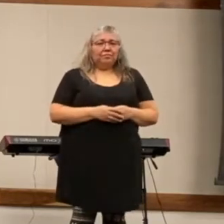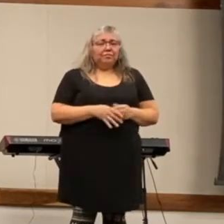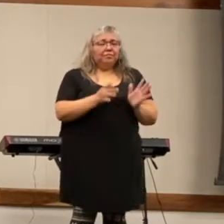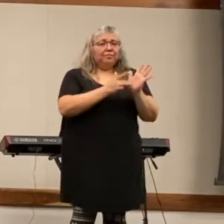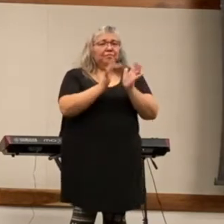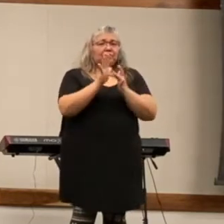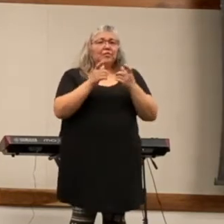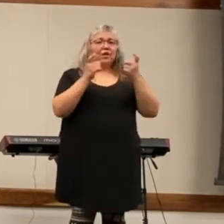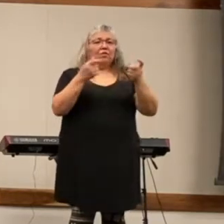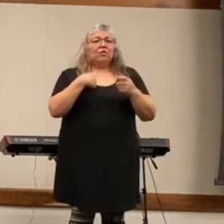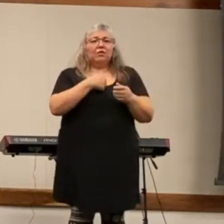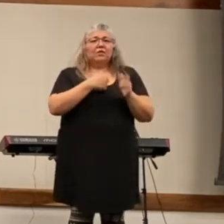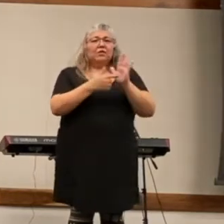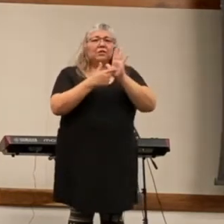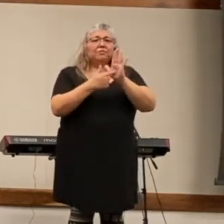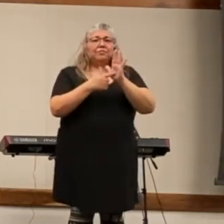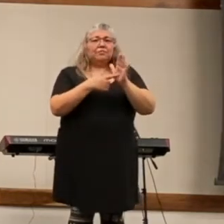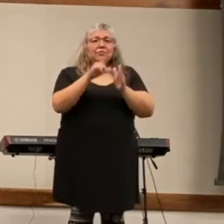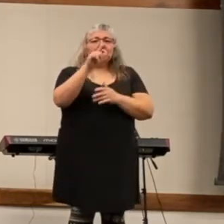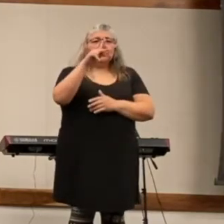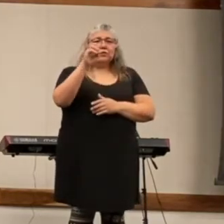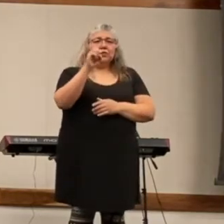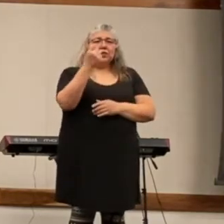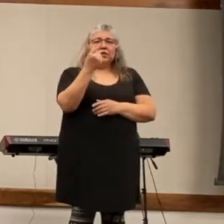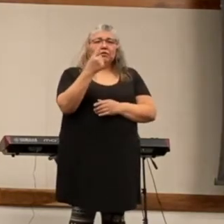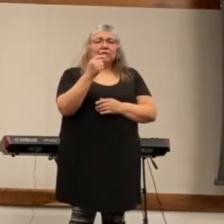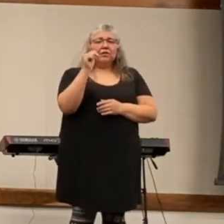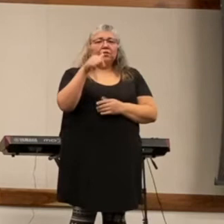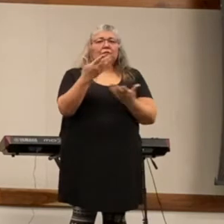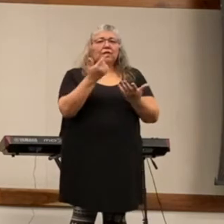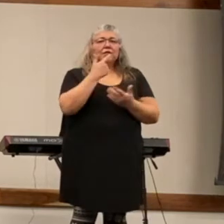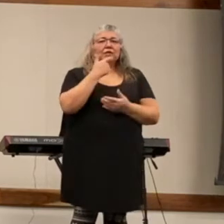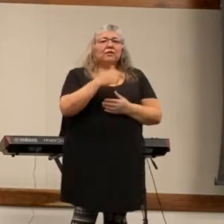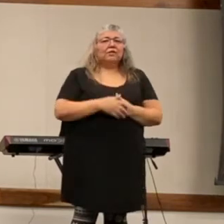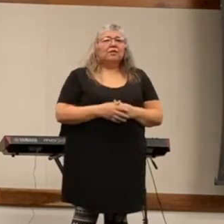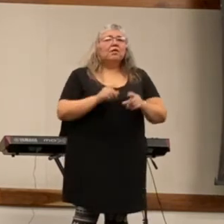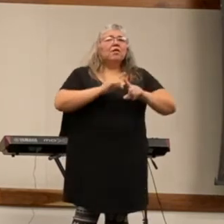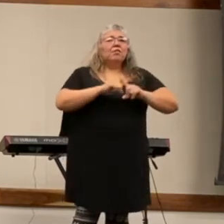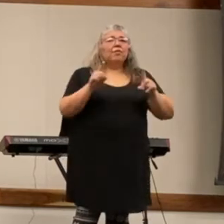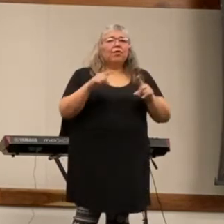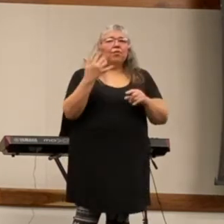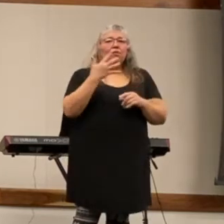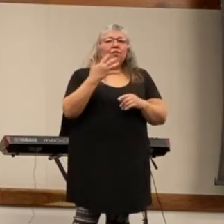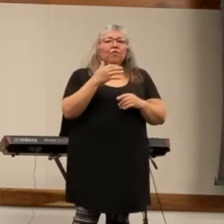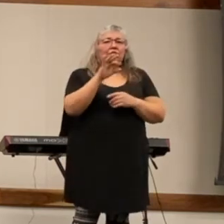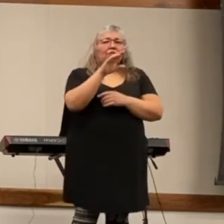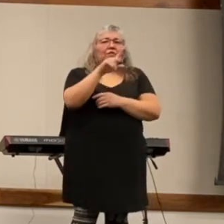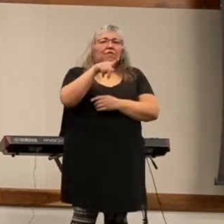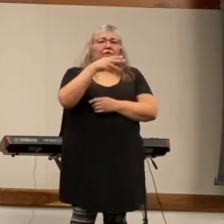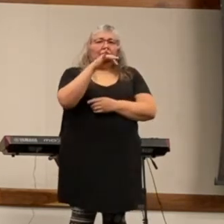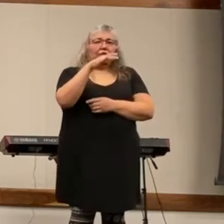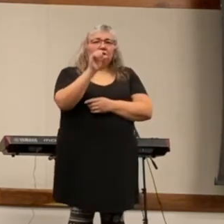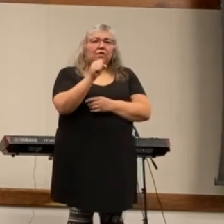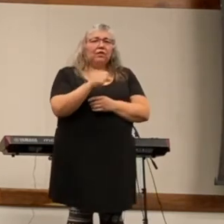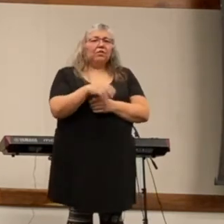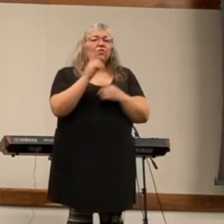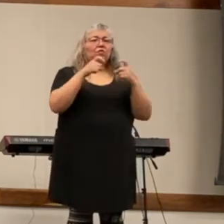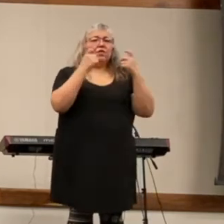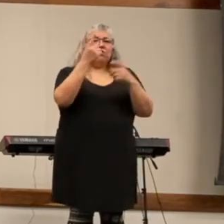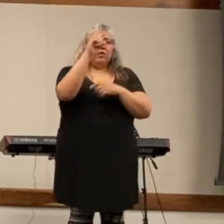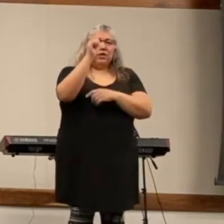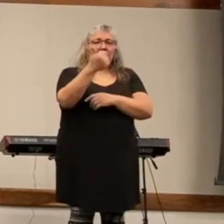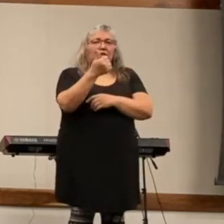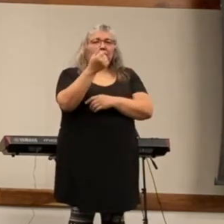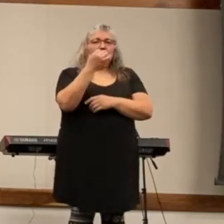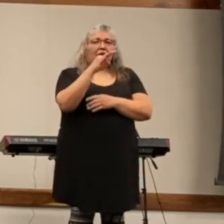Jesus gives us an example in Luke 11. Listen to what he says here. He says, but woe to you Pharisees. You give a tenth of